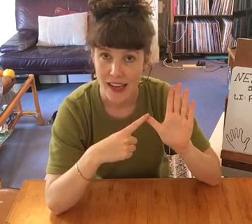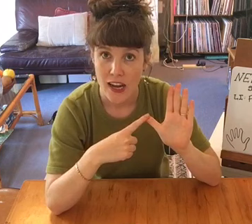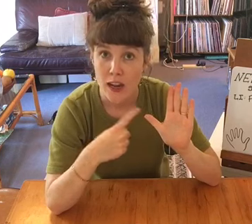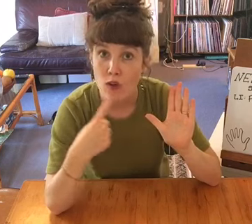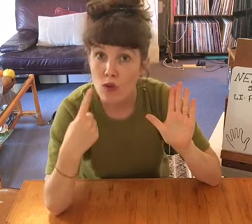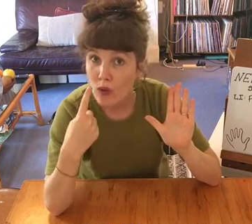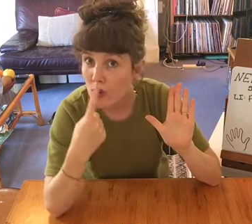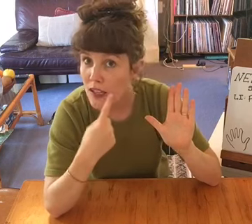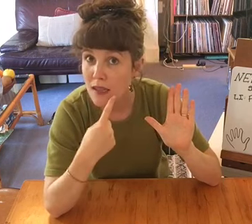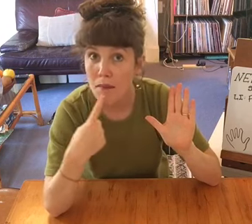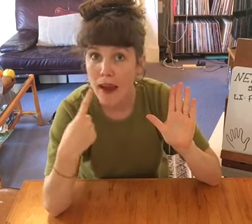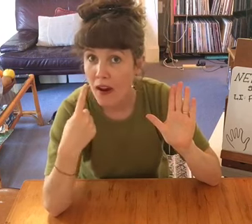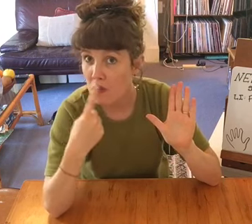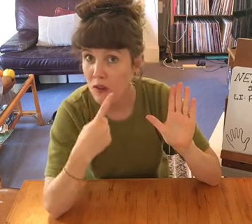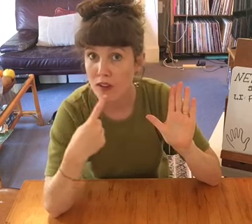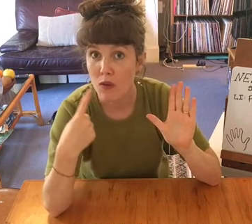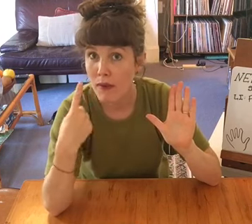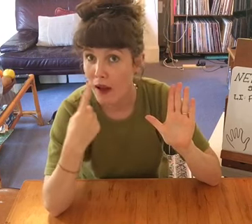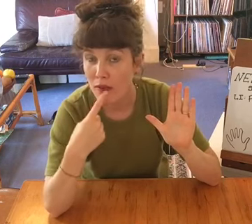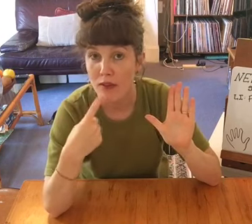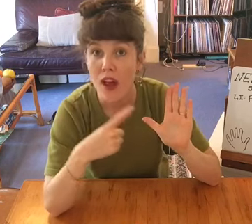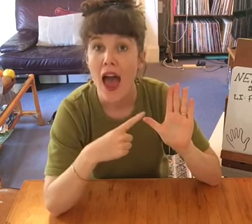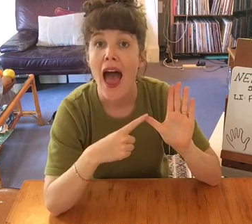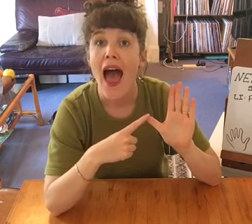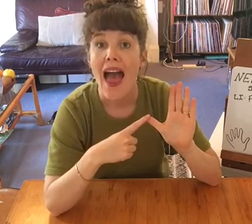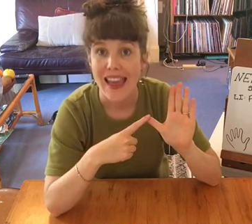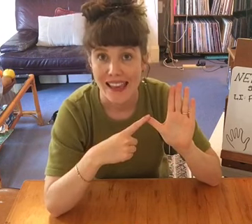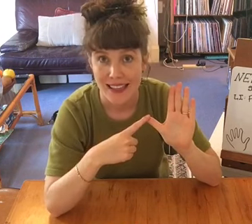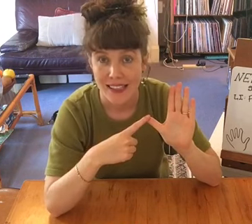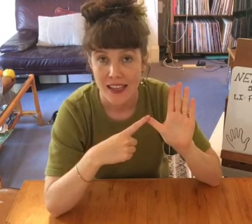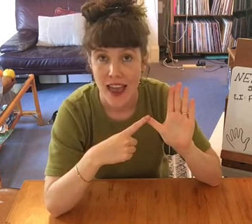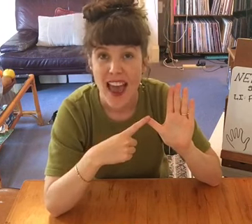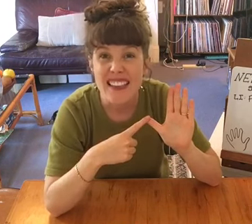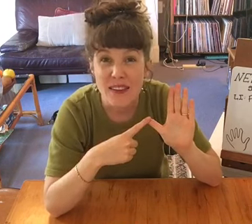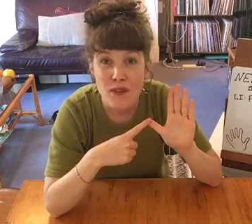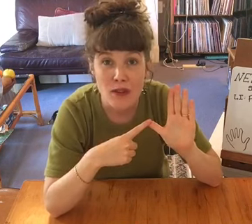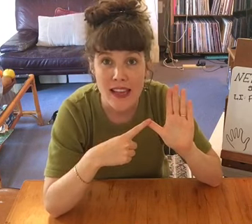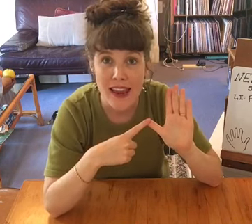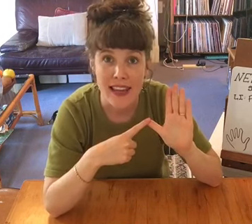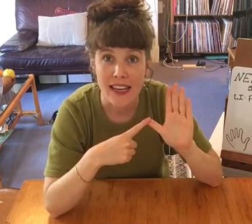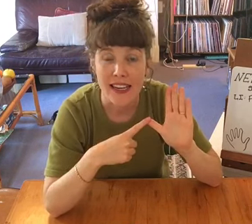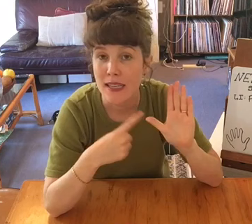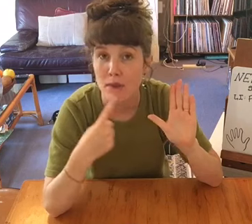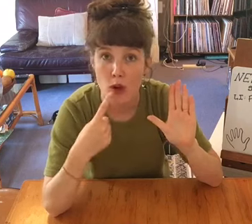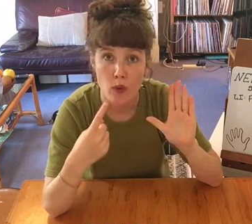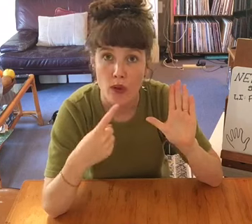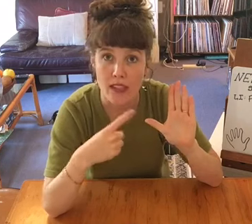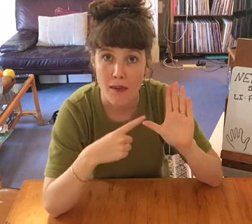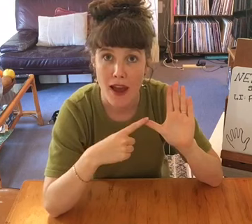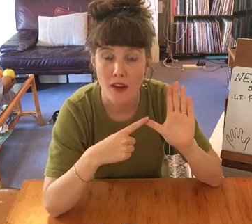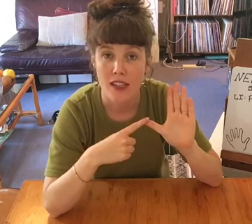Now you also need to mouth with your mouth, as if you're saying it, except no words come out.